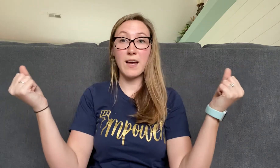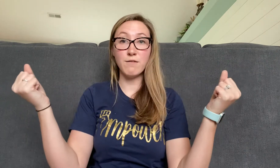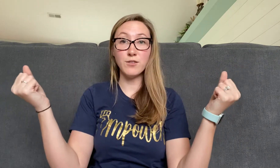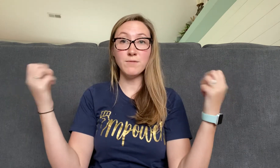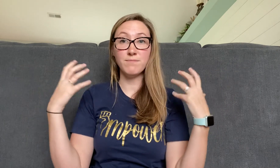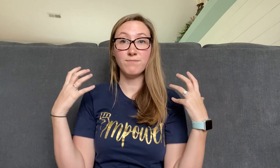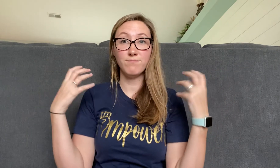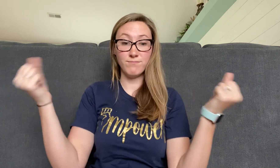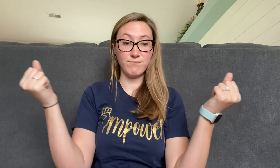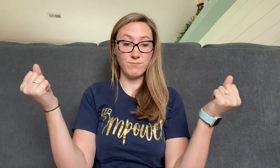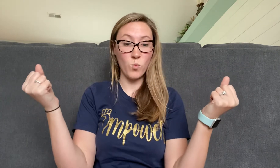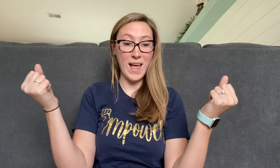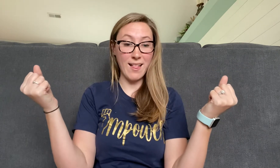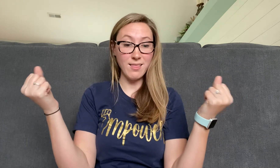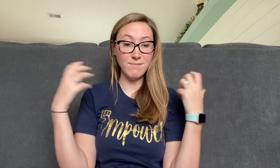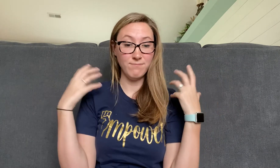recover, well,